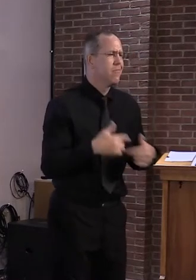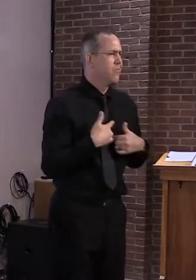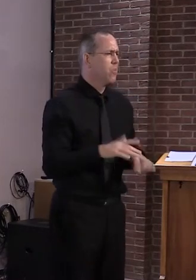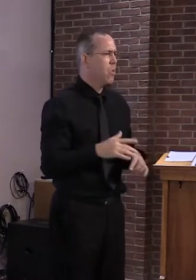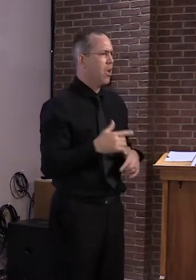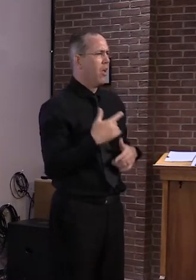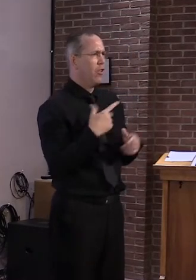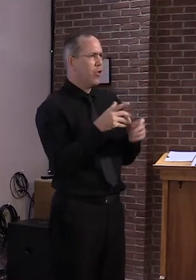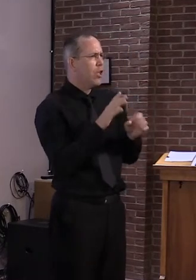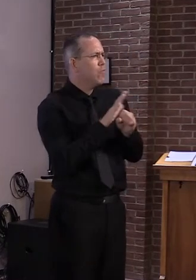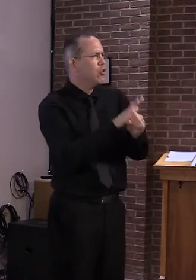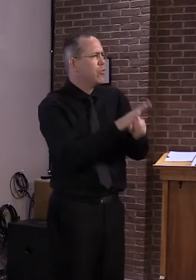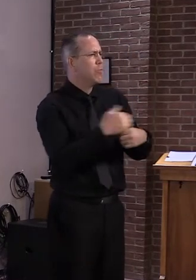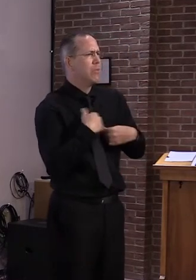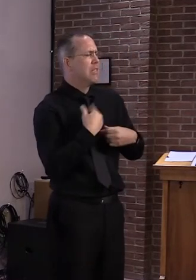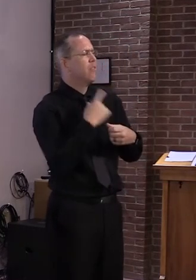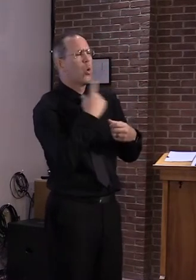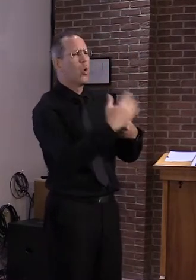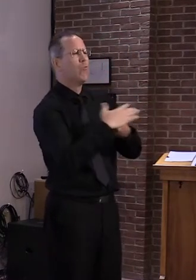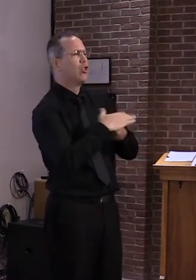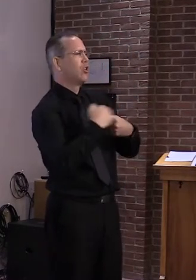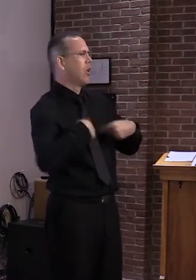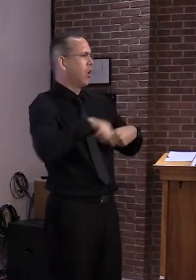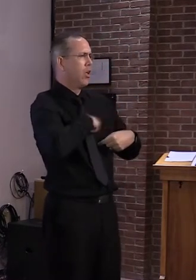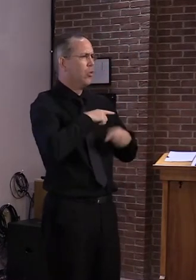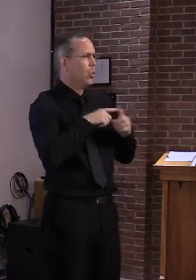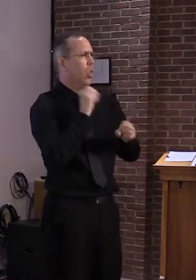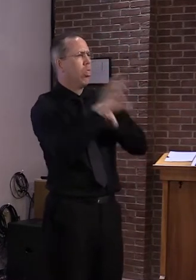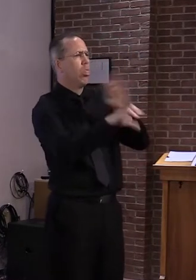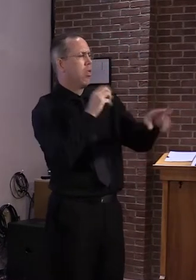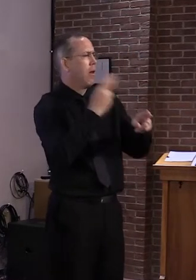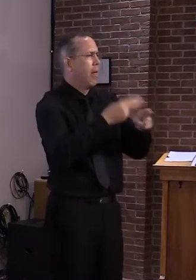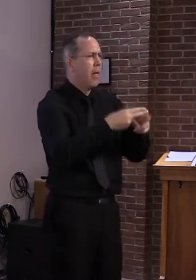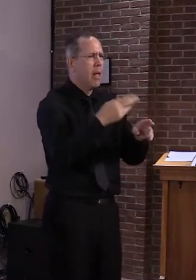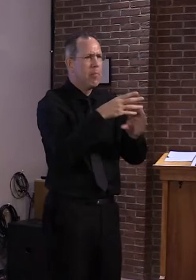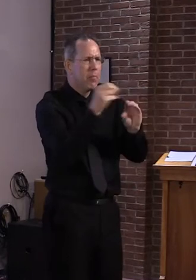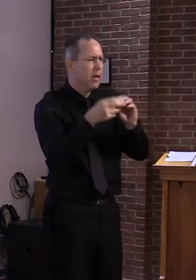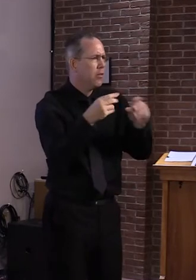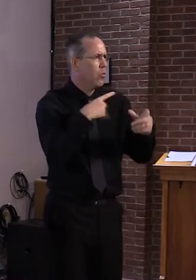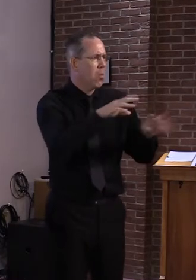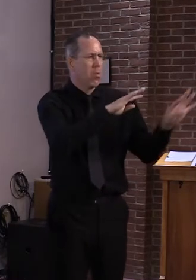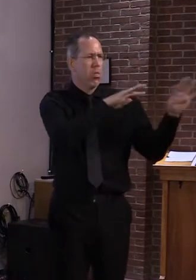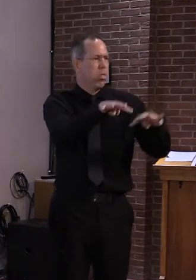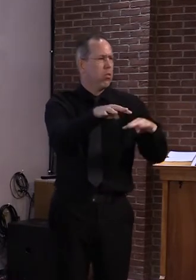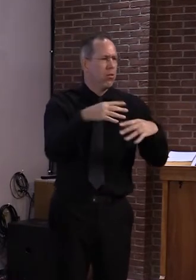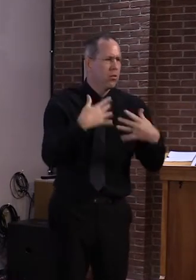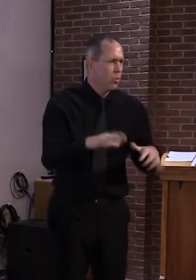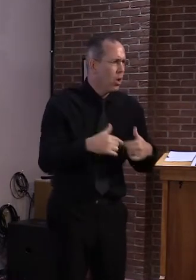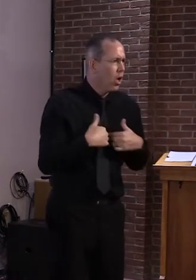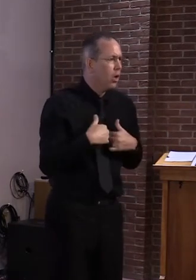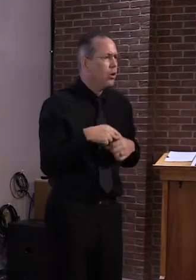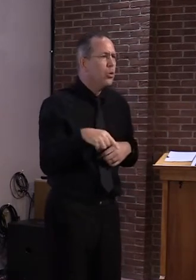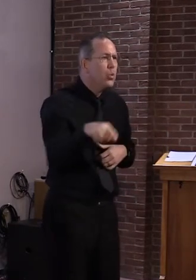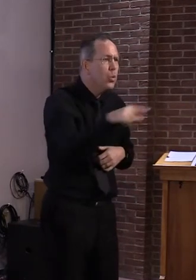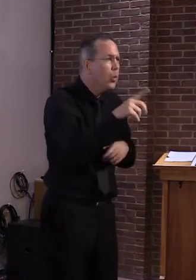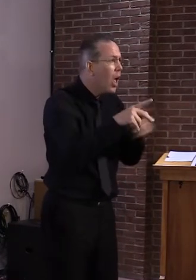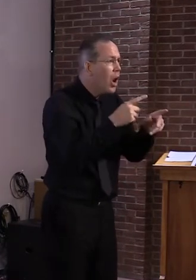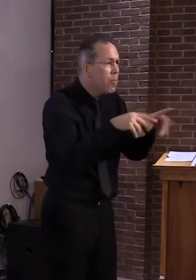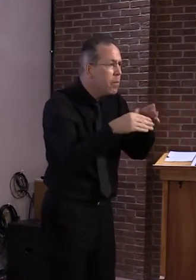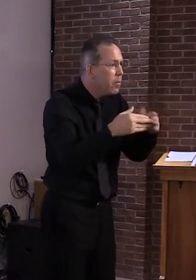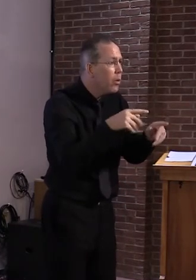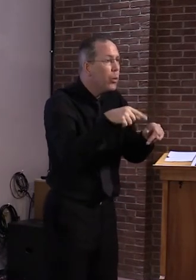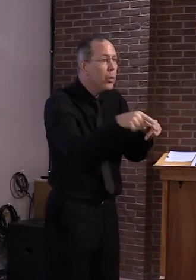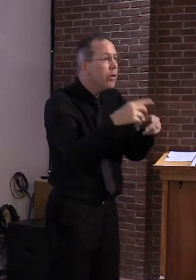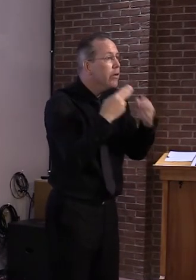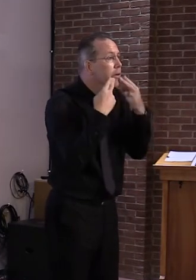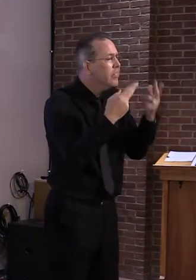no fault of their own. And anyone could be in that situation. So we gotta ask ourselves,